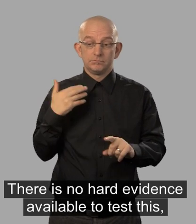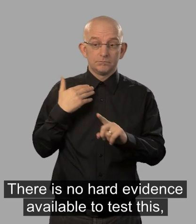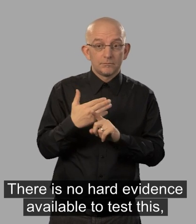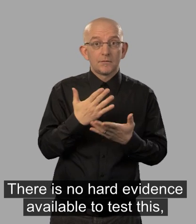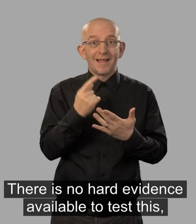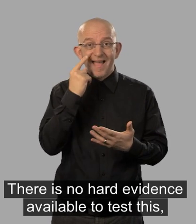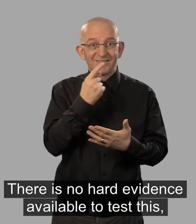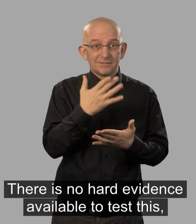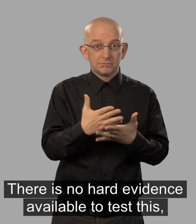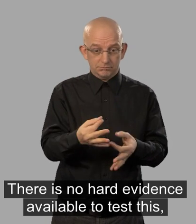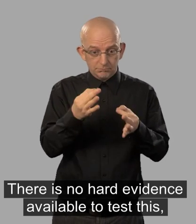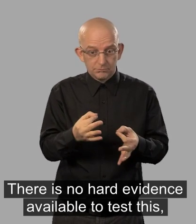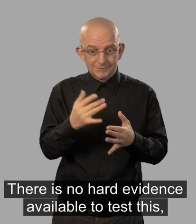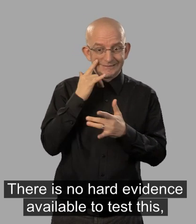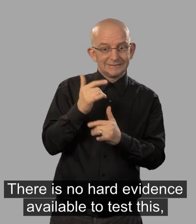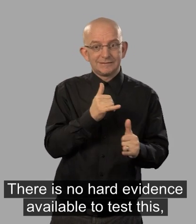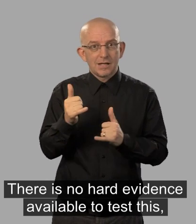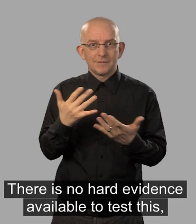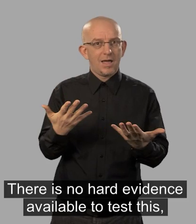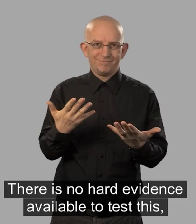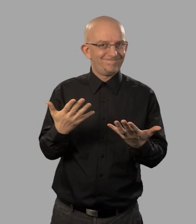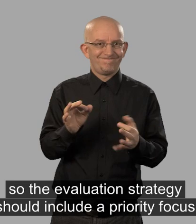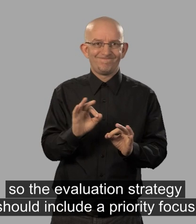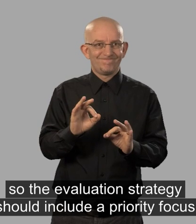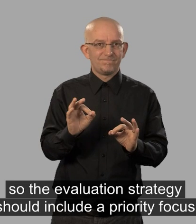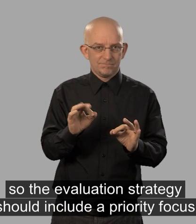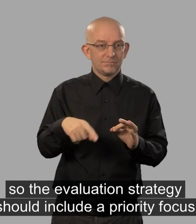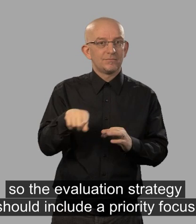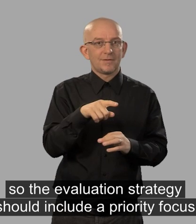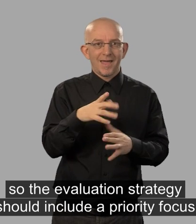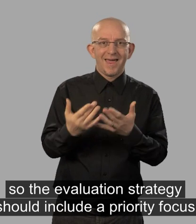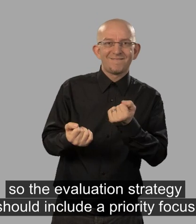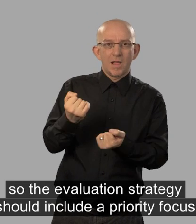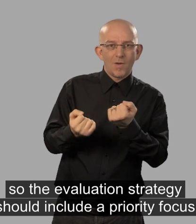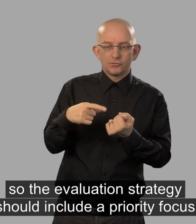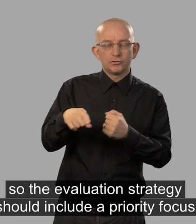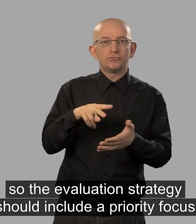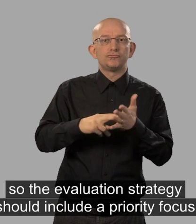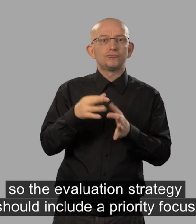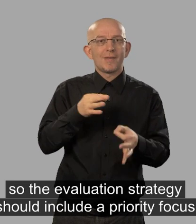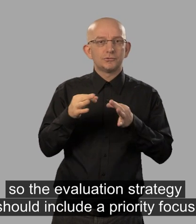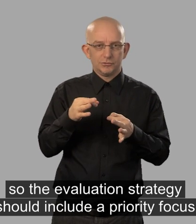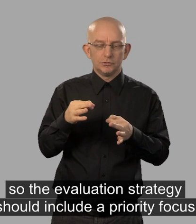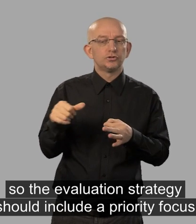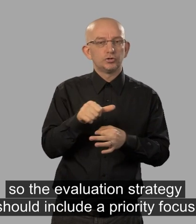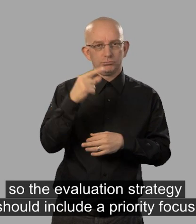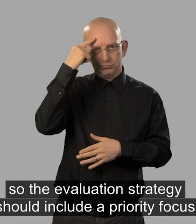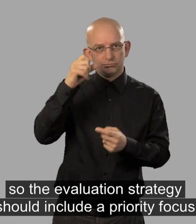There is no hard evidence available to test this, so the evaluation strategy should include a